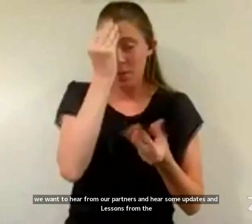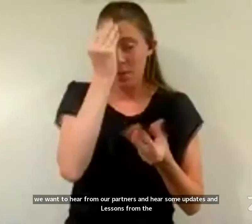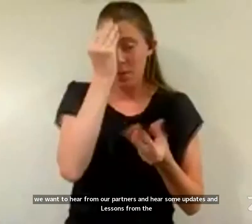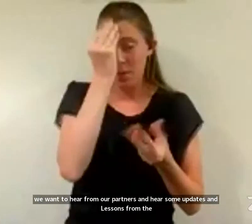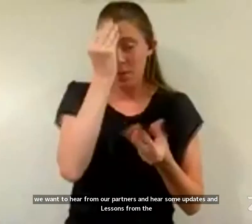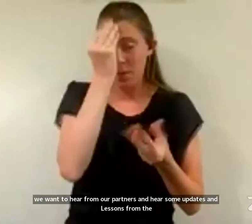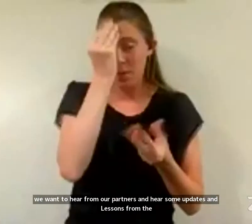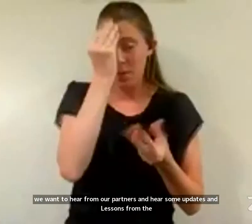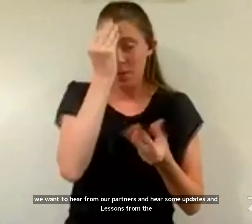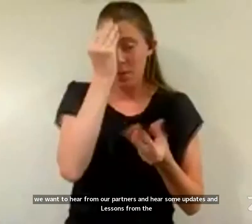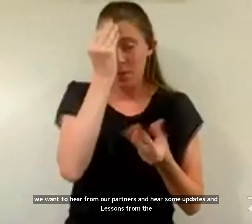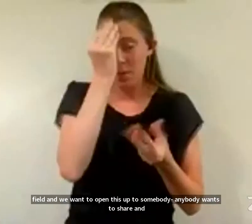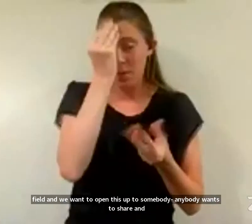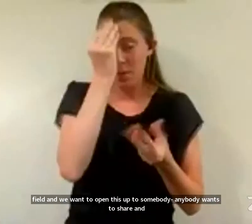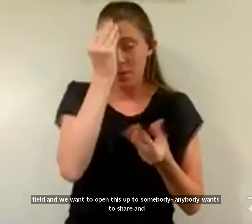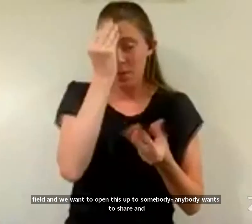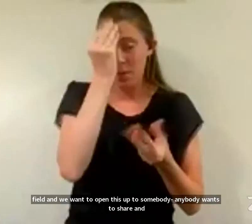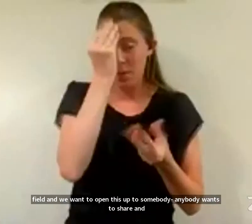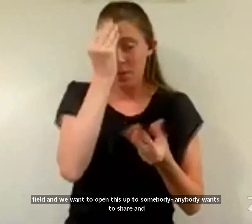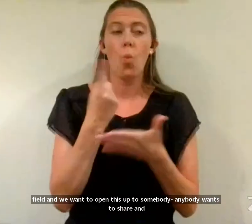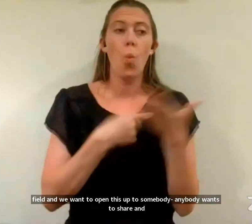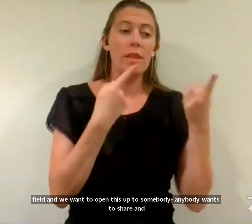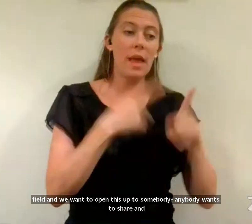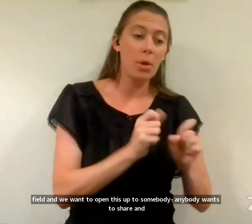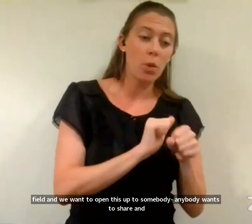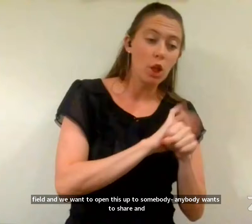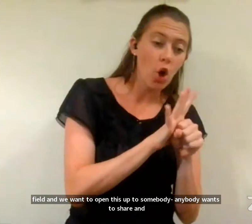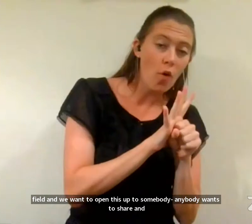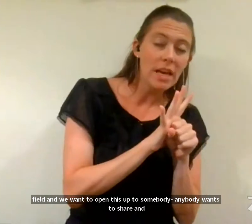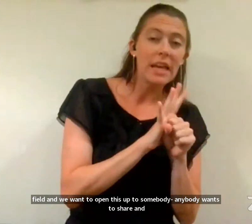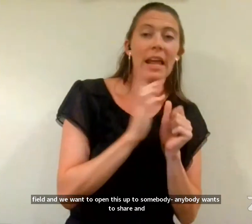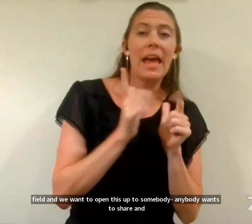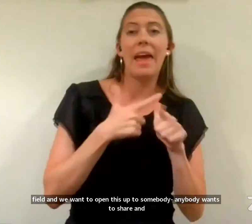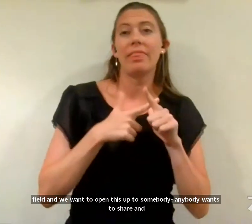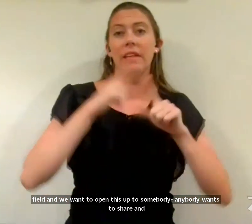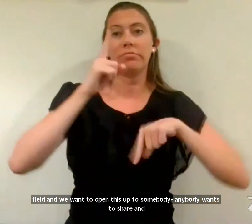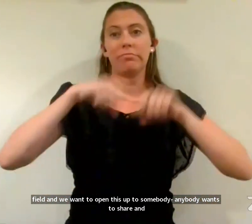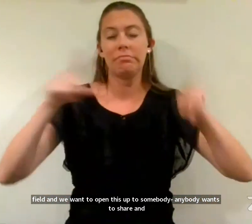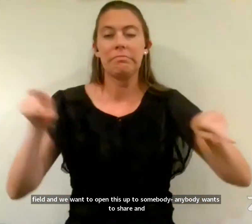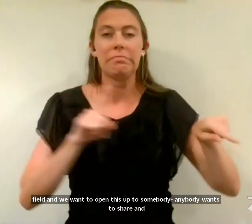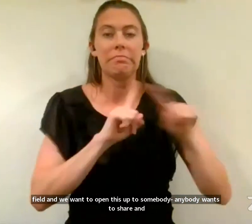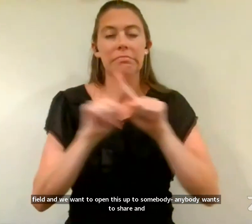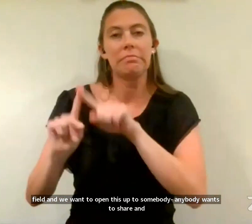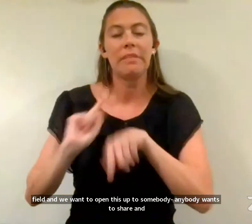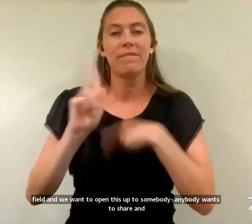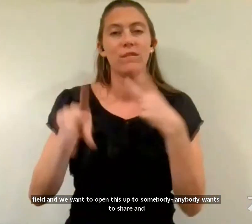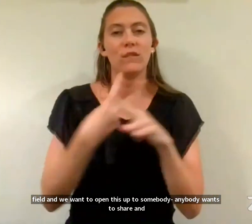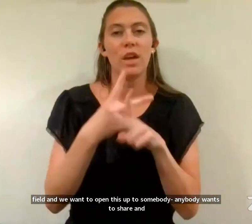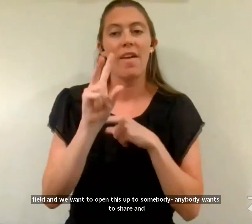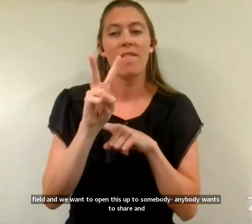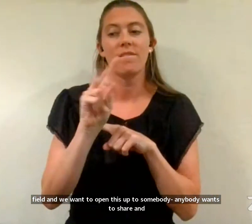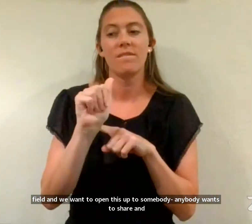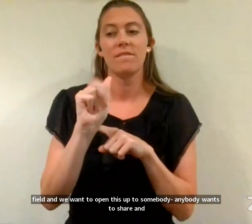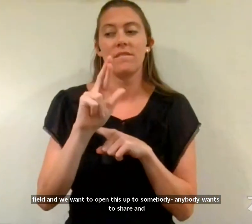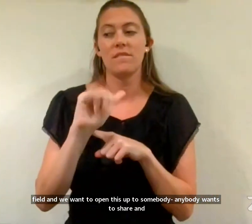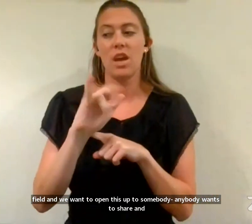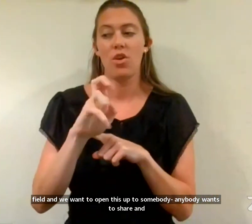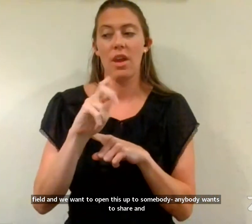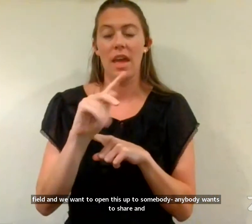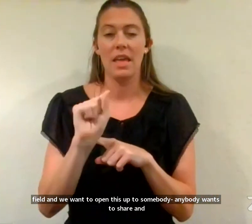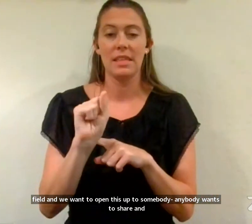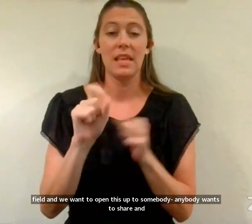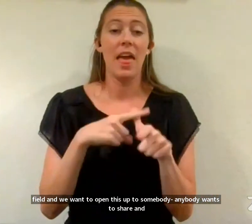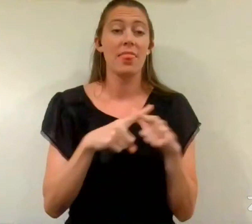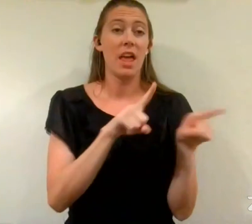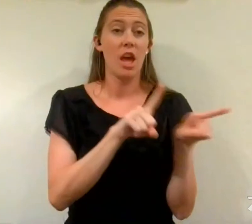where we are with COVID and the various variants, as well as monkeypox, anything else. So anybody from